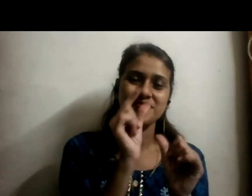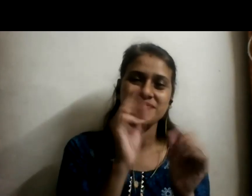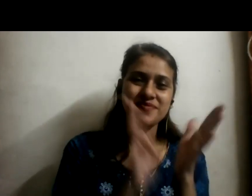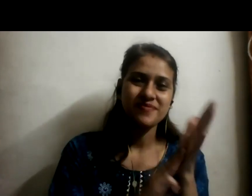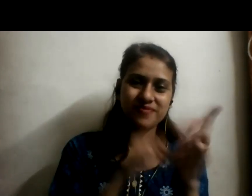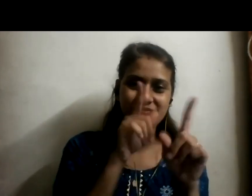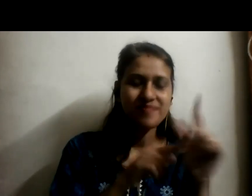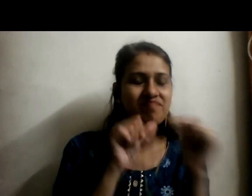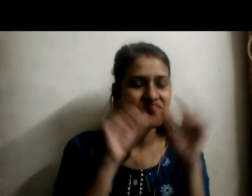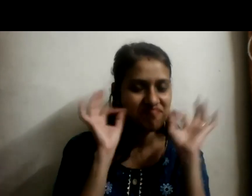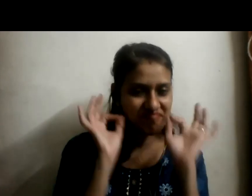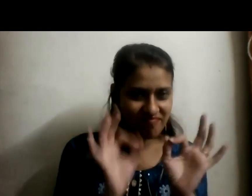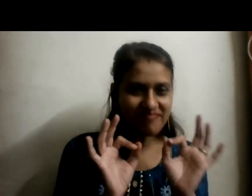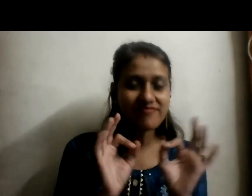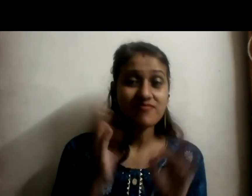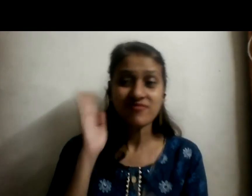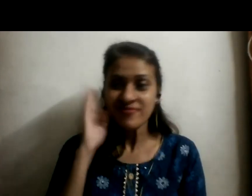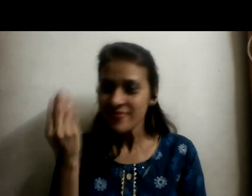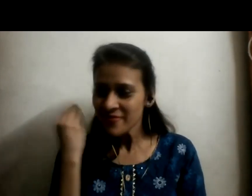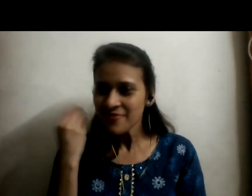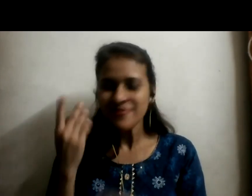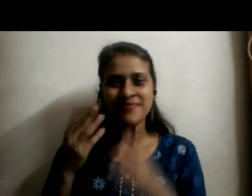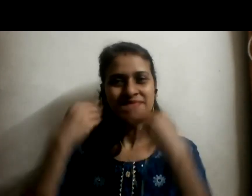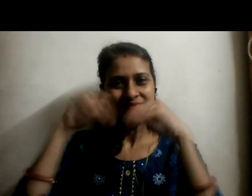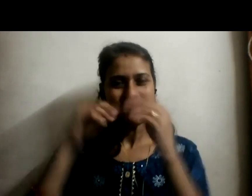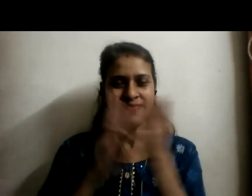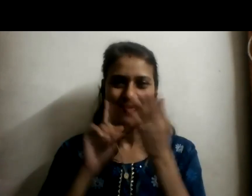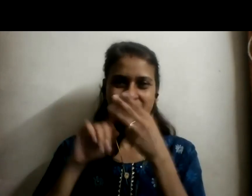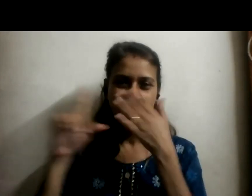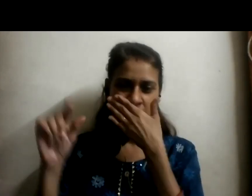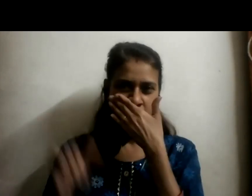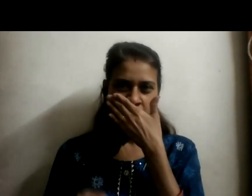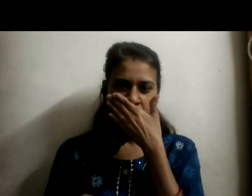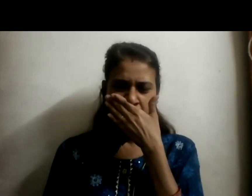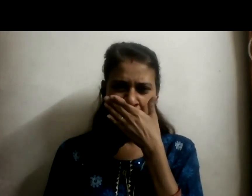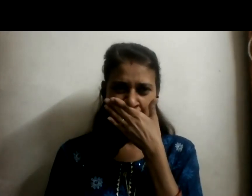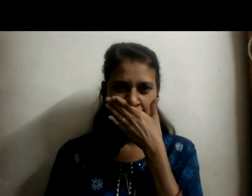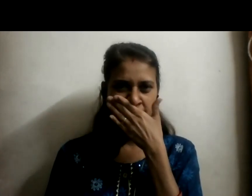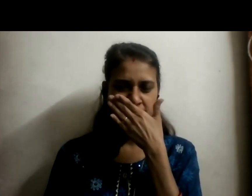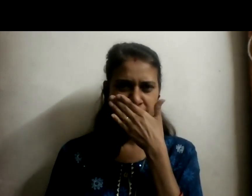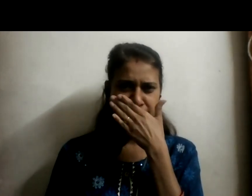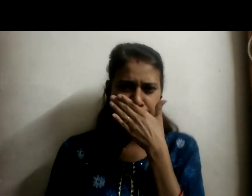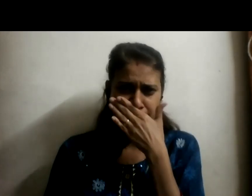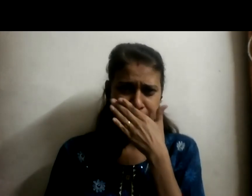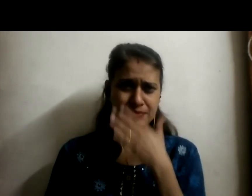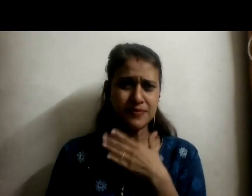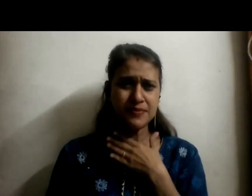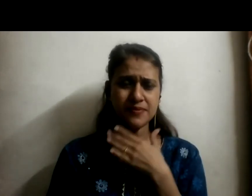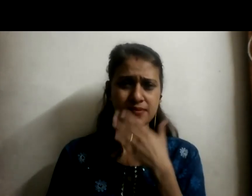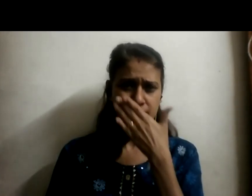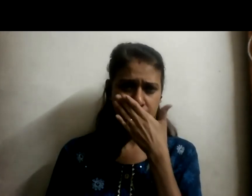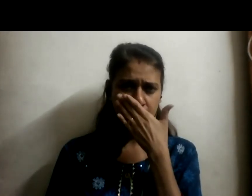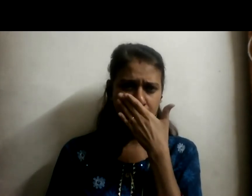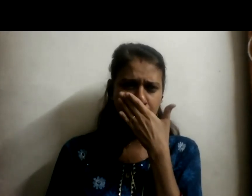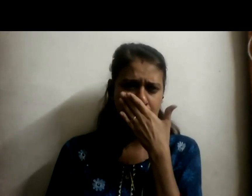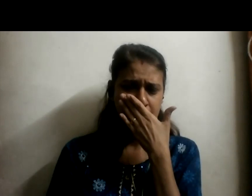it's been harsh, I know, but as entrepreneurs hamesha aap log har challenge ko lene ki tabhi to aap log ko